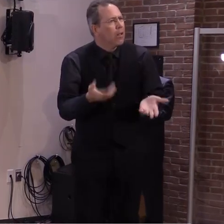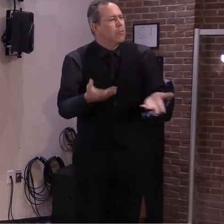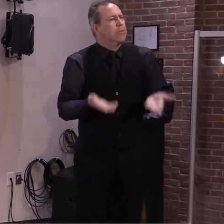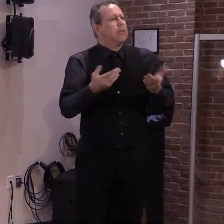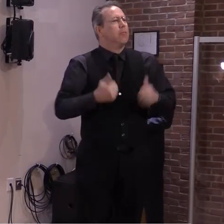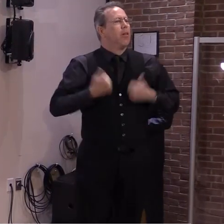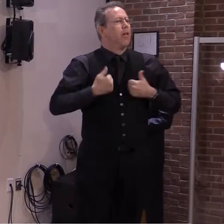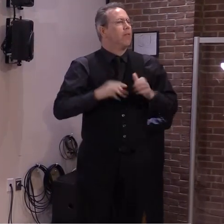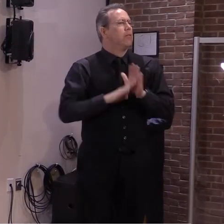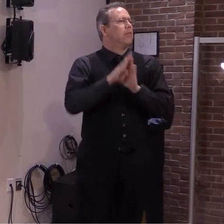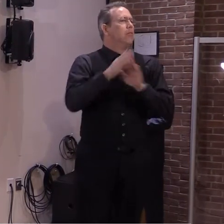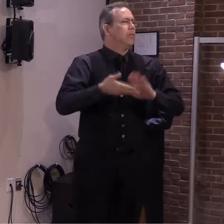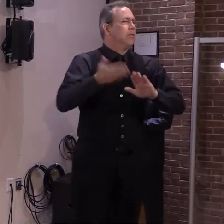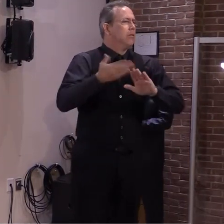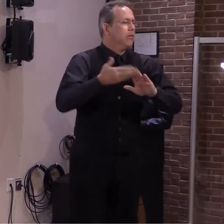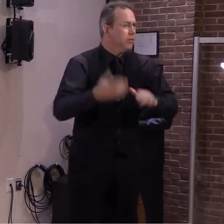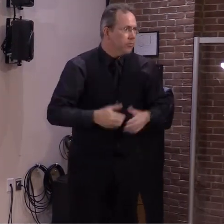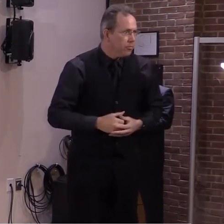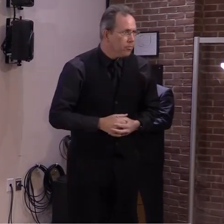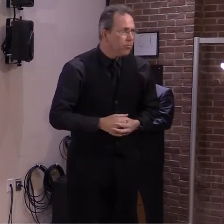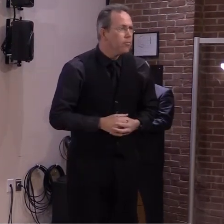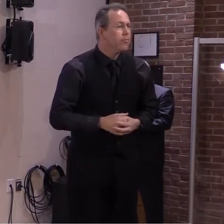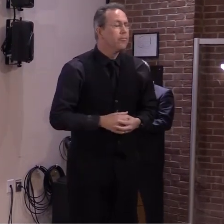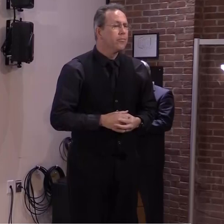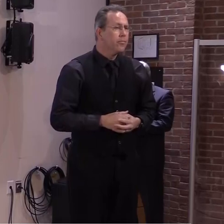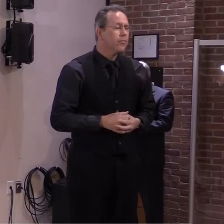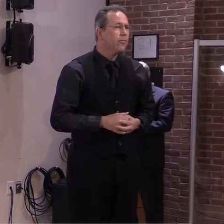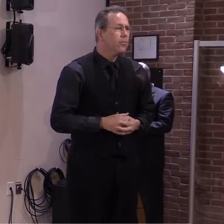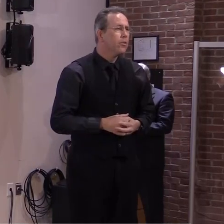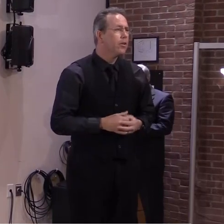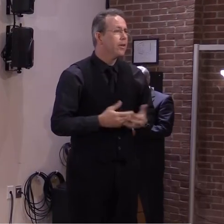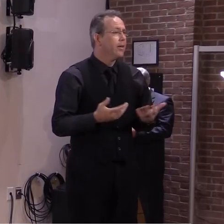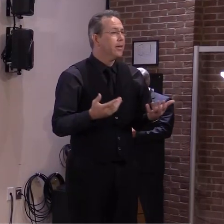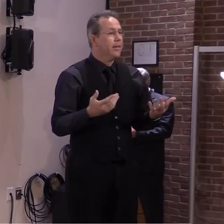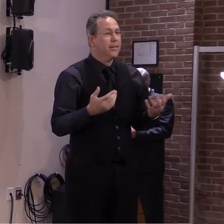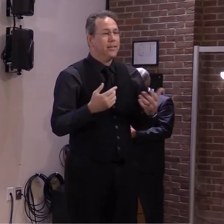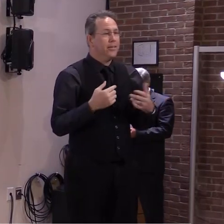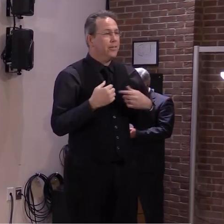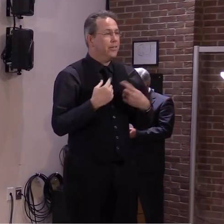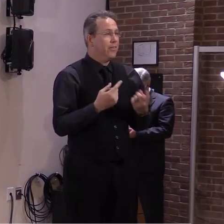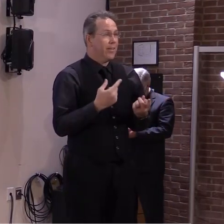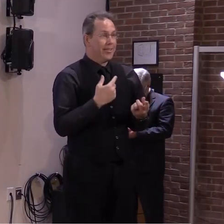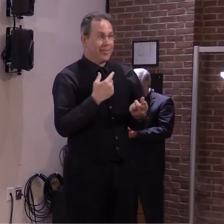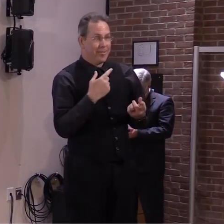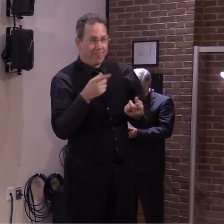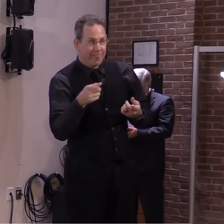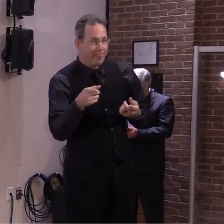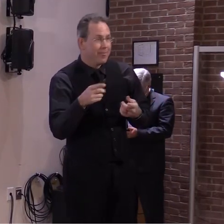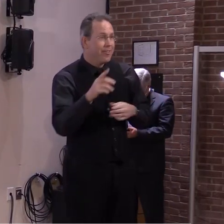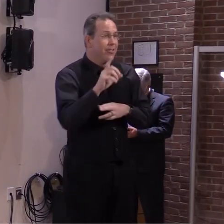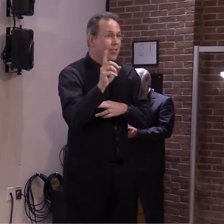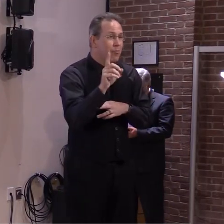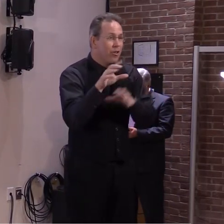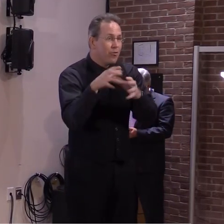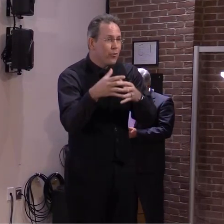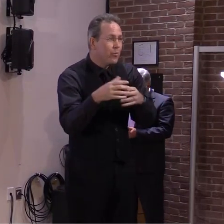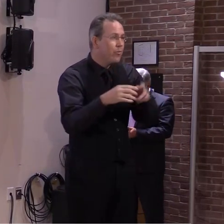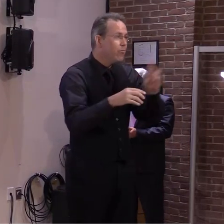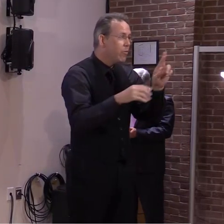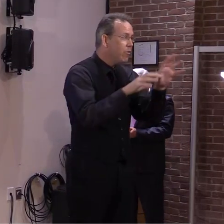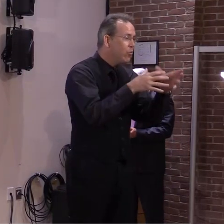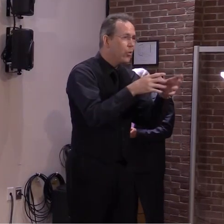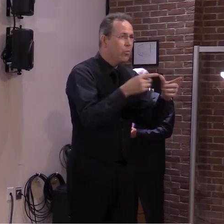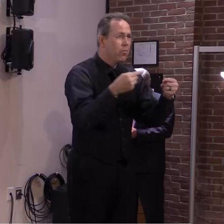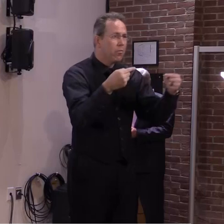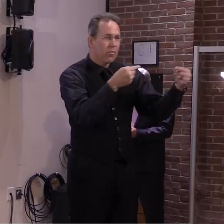it is, I think that both sides of the aisle need to be at the table on the federal level and try